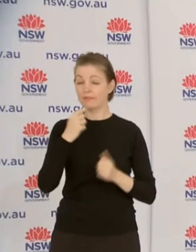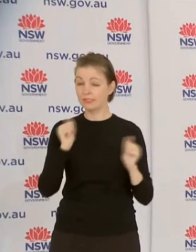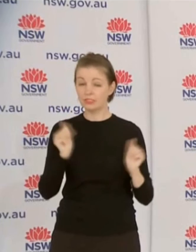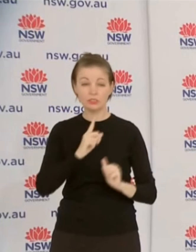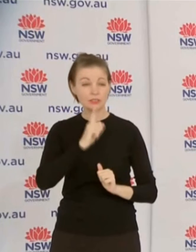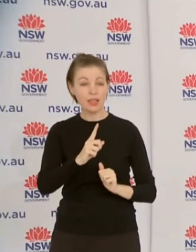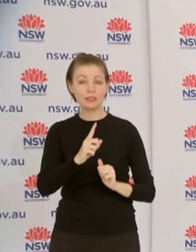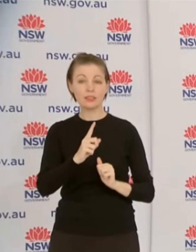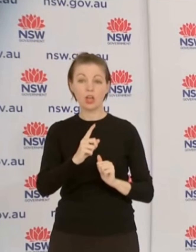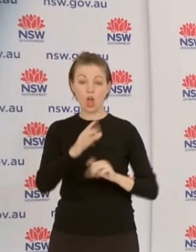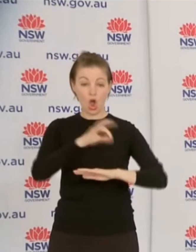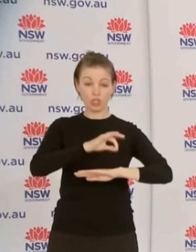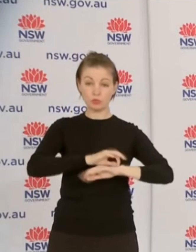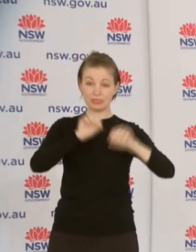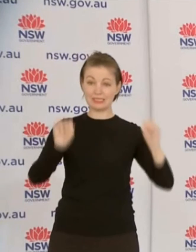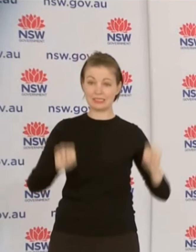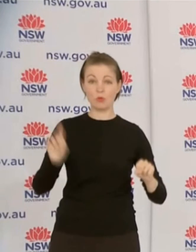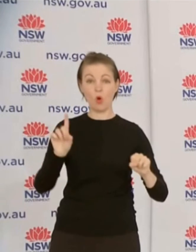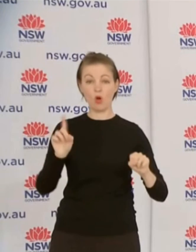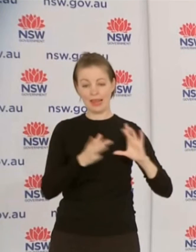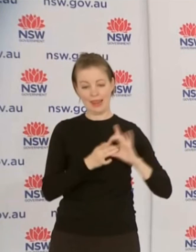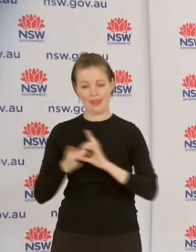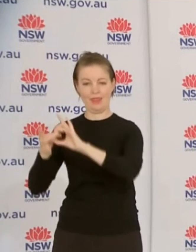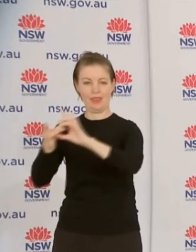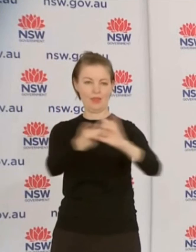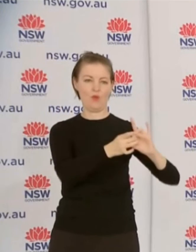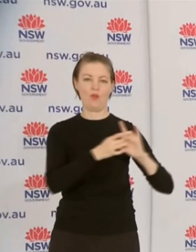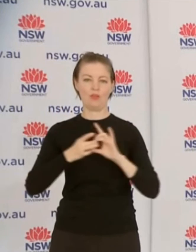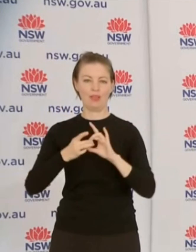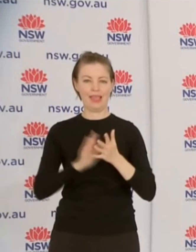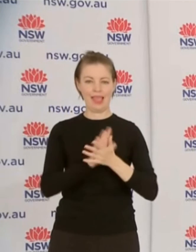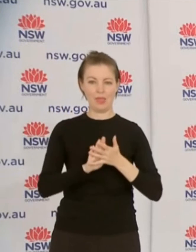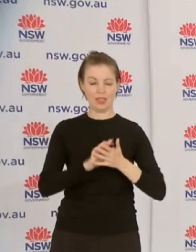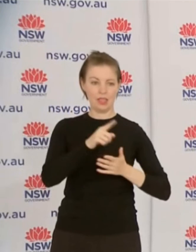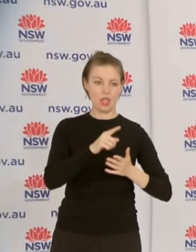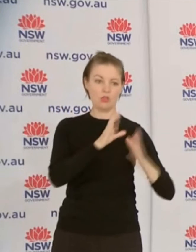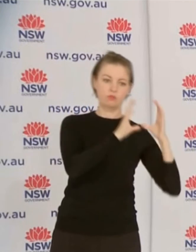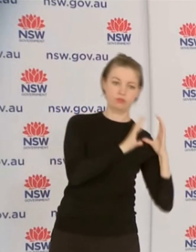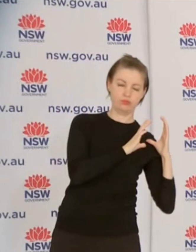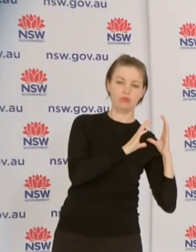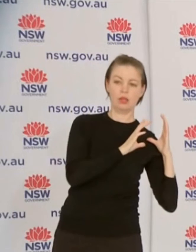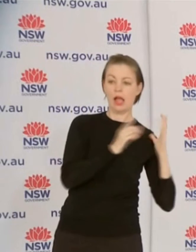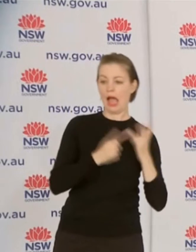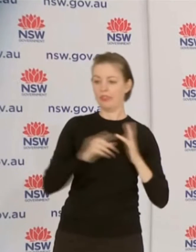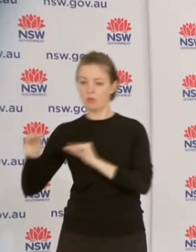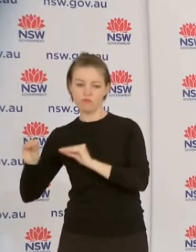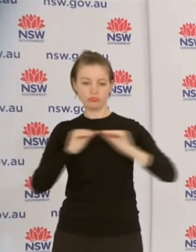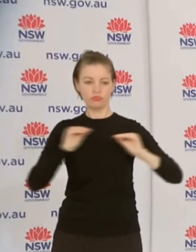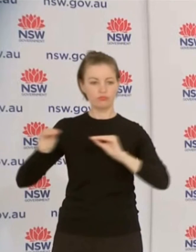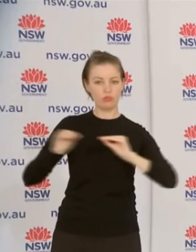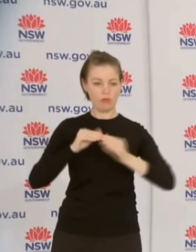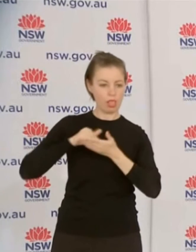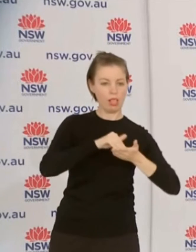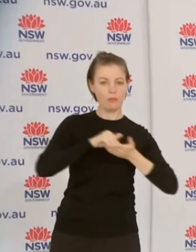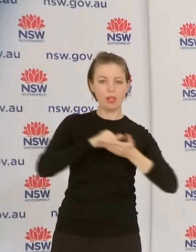network. We had the ICU specialists, I think two ICUs, one emergency department and one ICU specialist here in the last week have